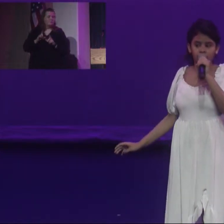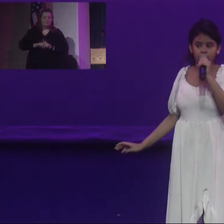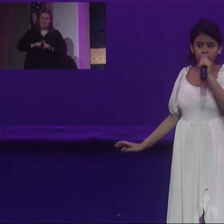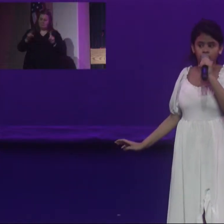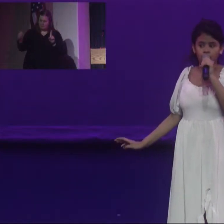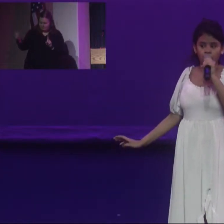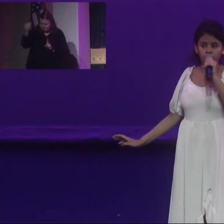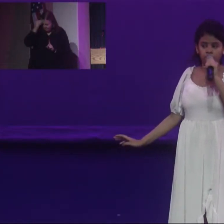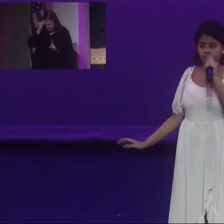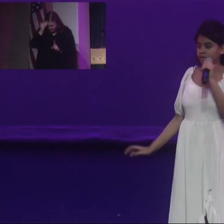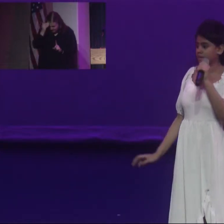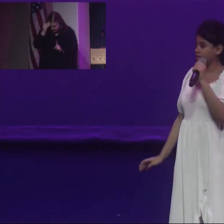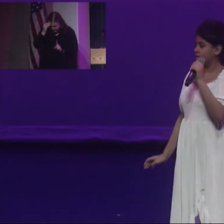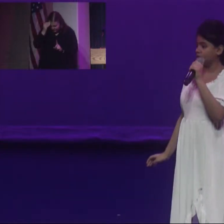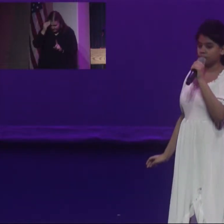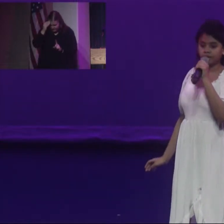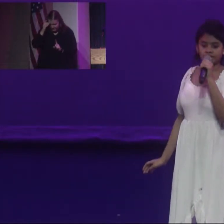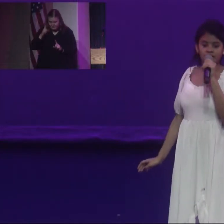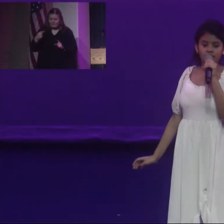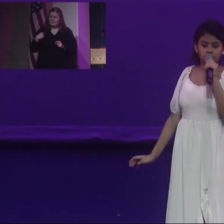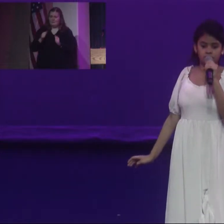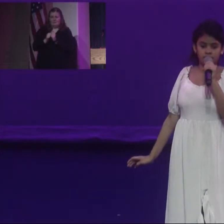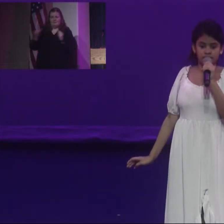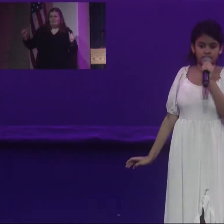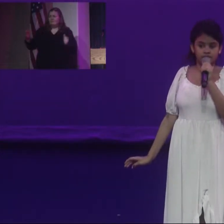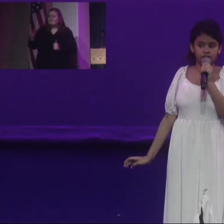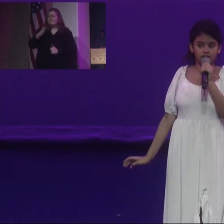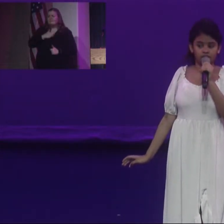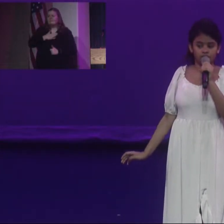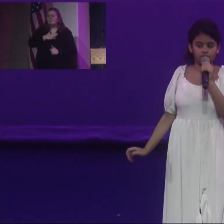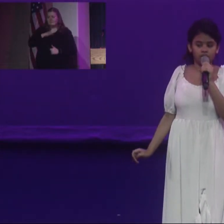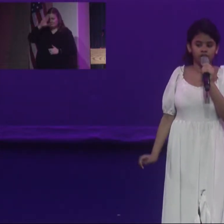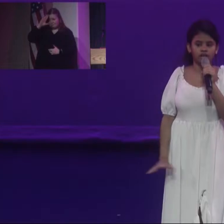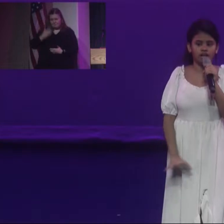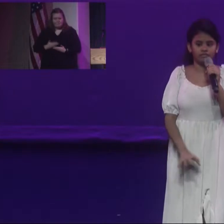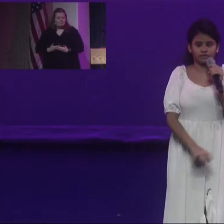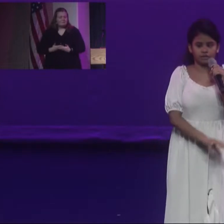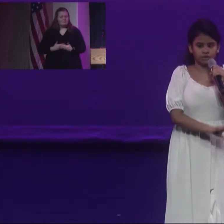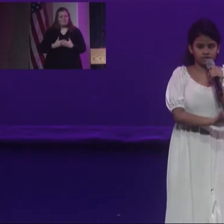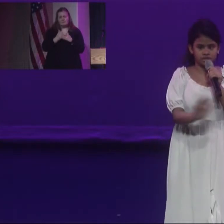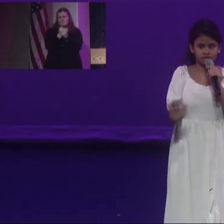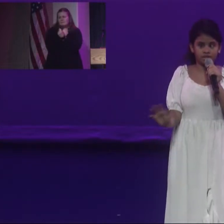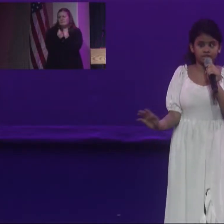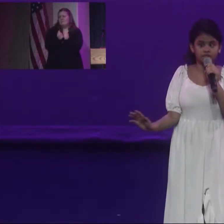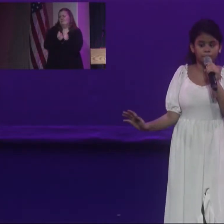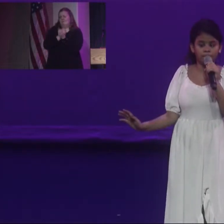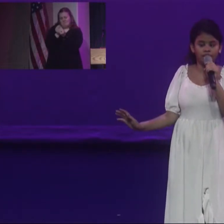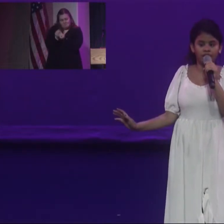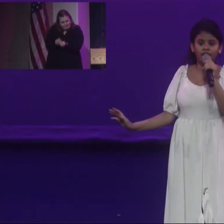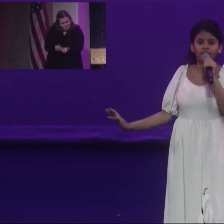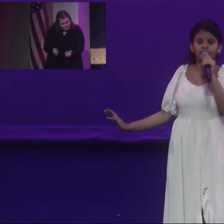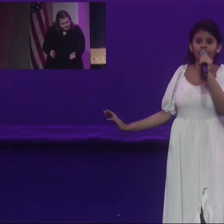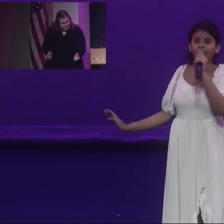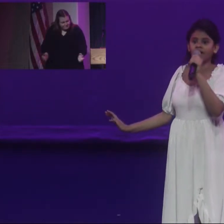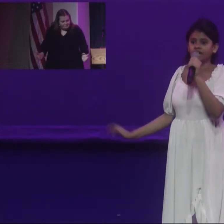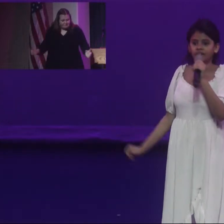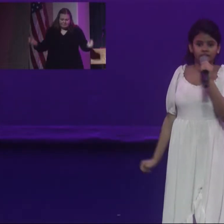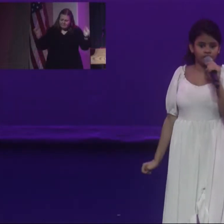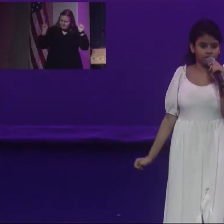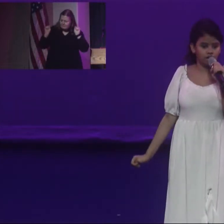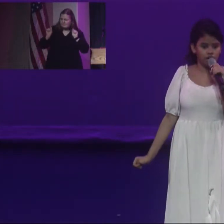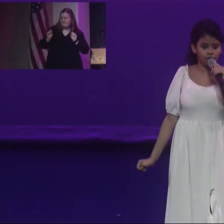But I know, without my son, your love could